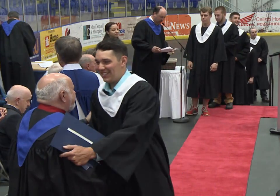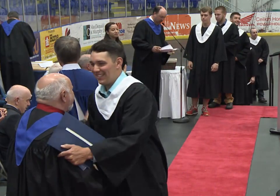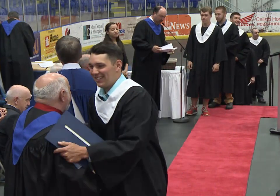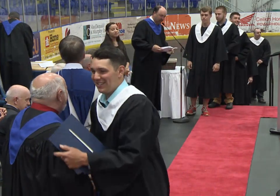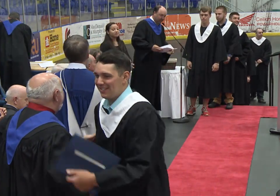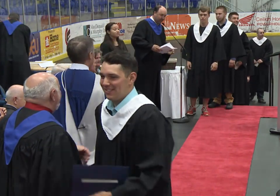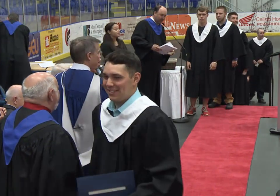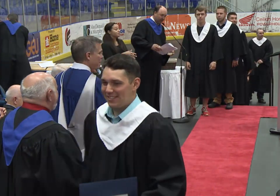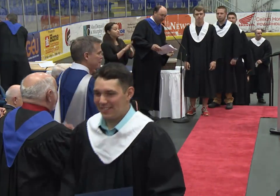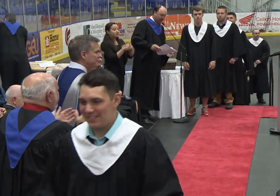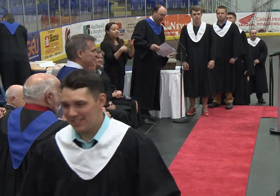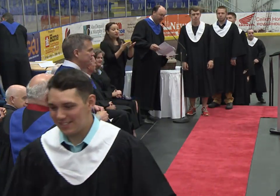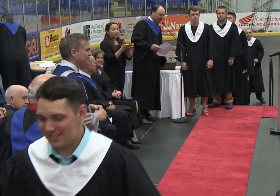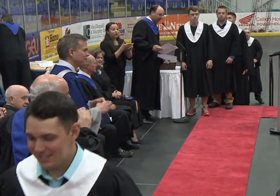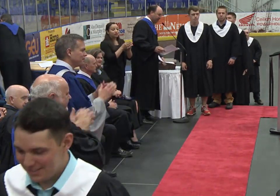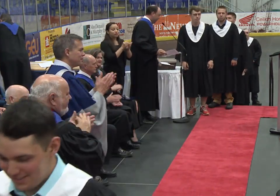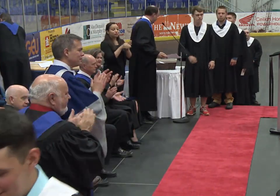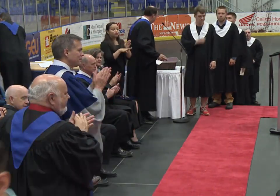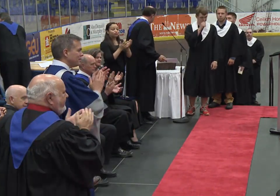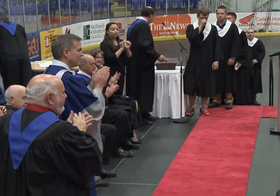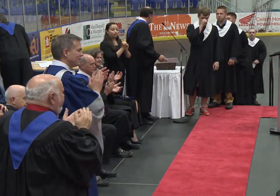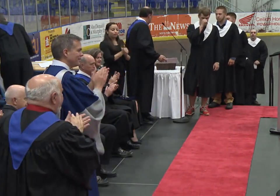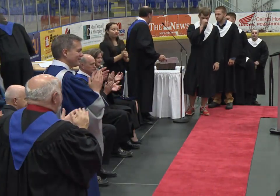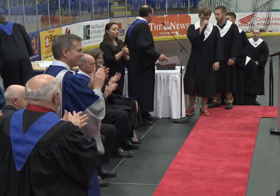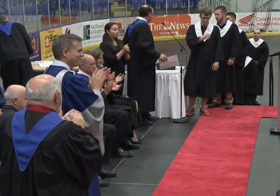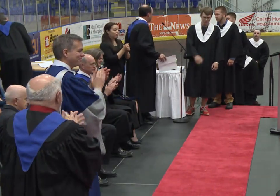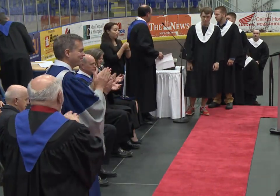Mr. President, the graduates in the carpentry program.